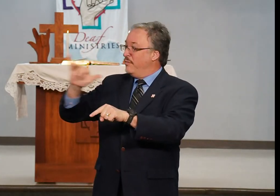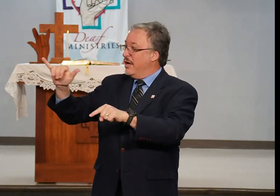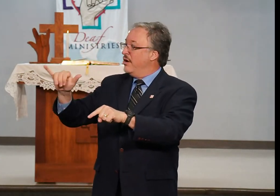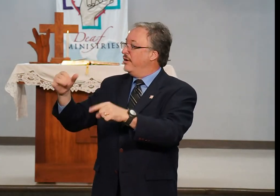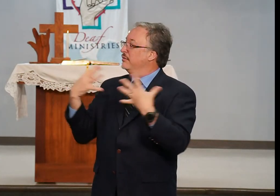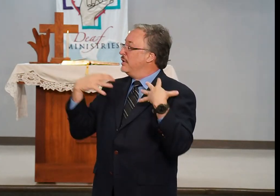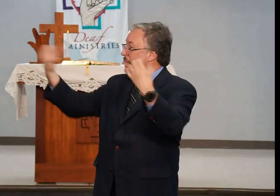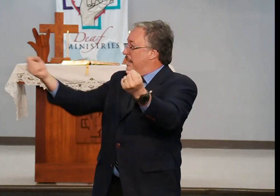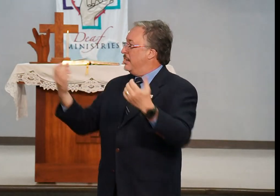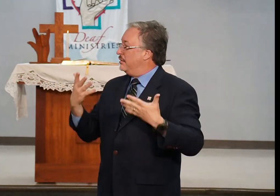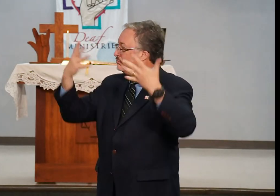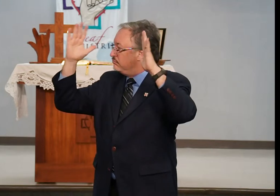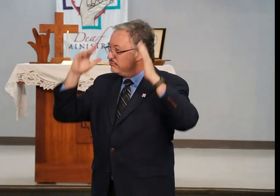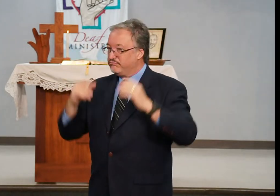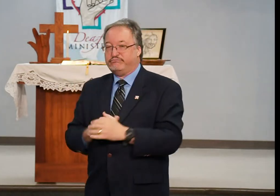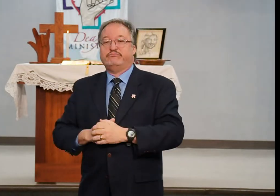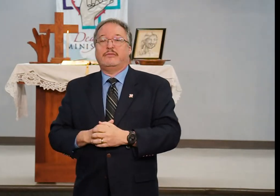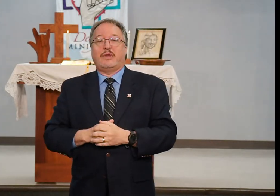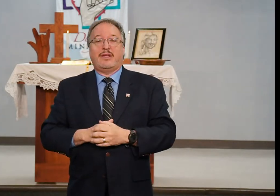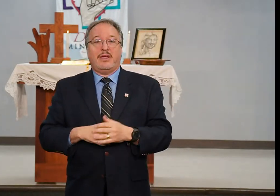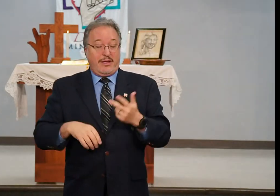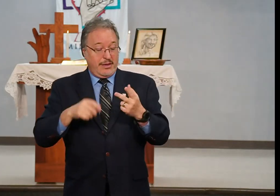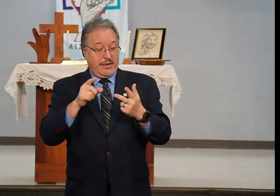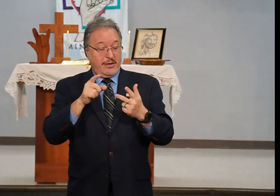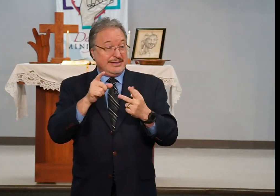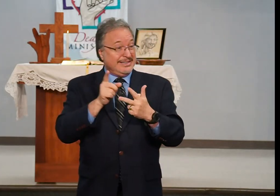from her by Jesus, and she'd been healed.